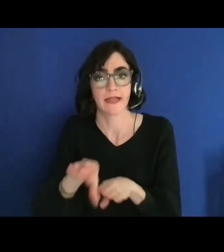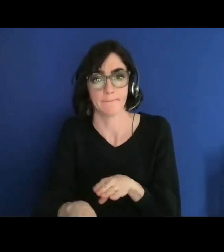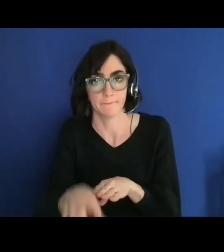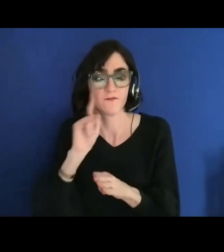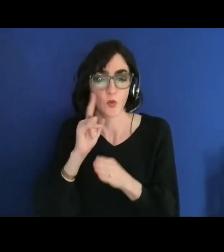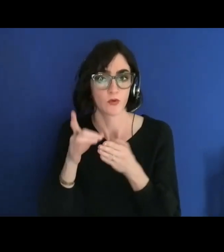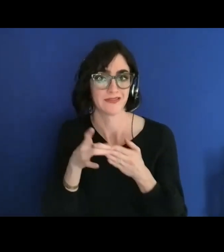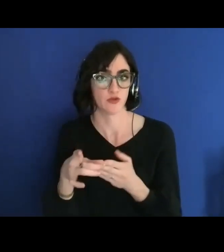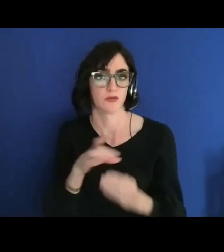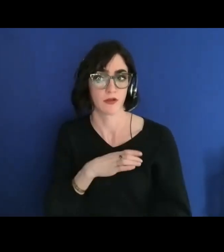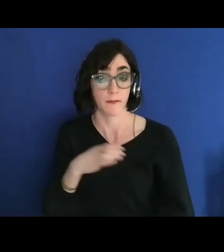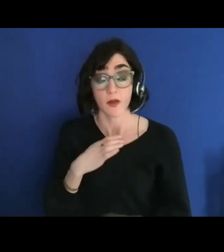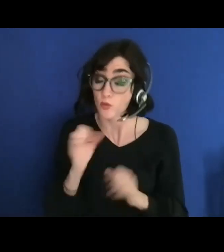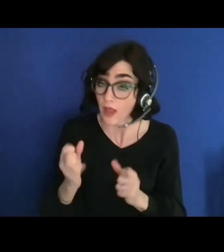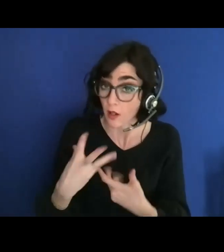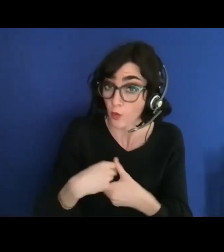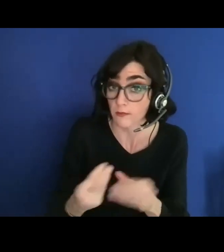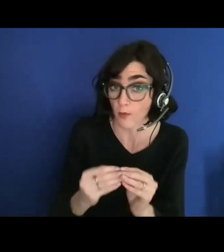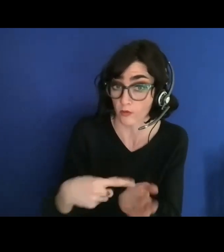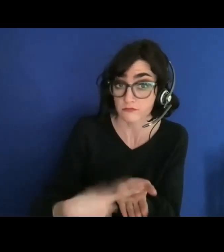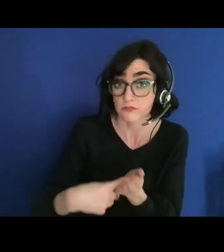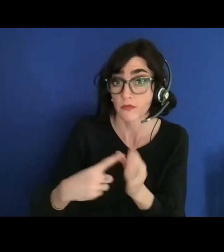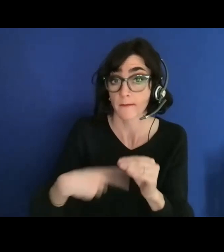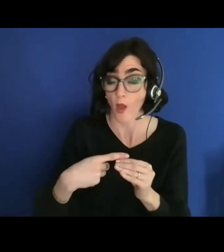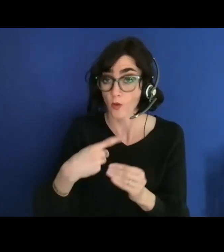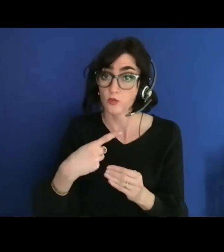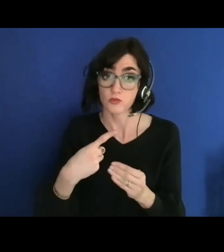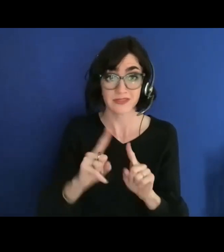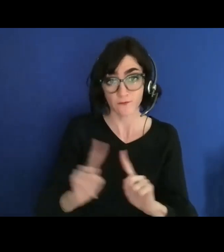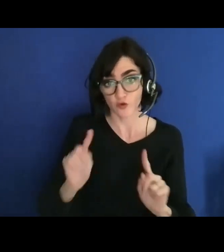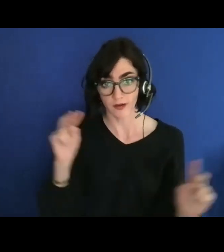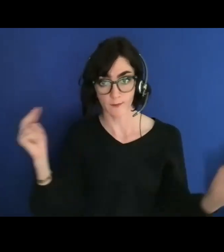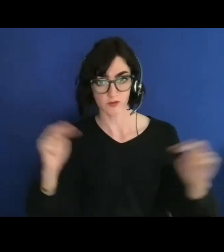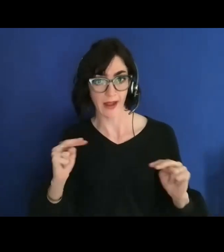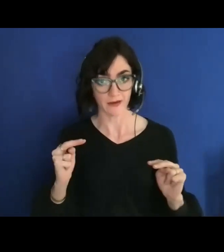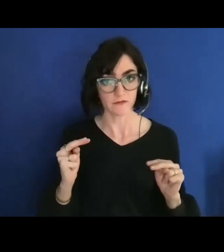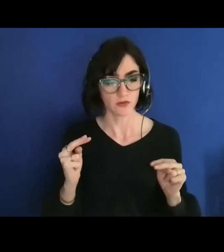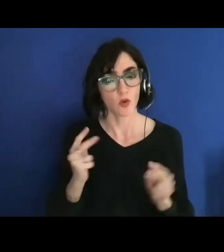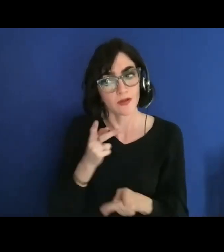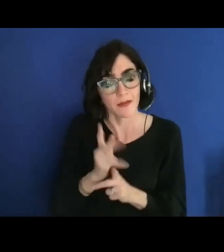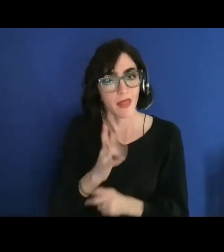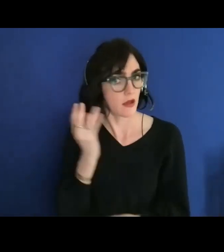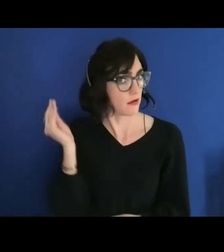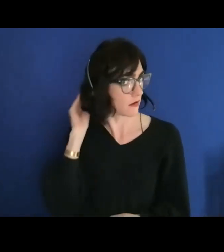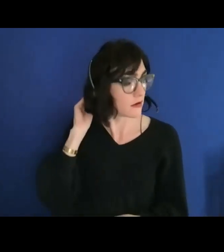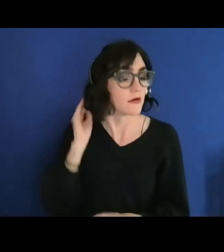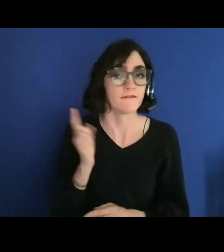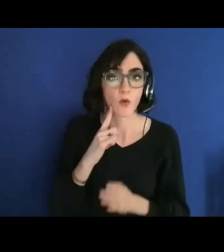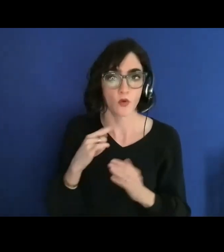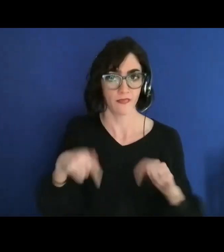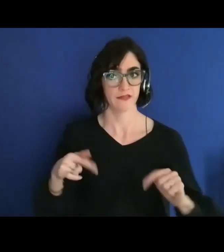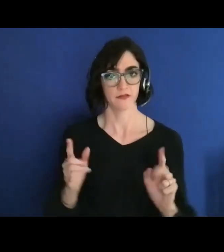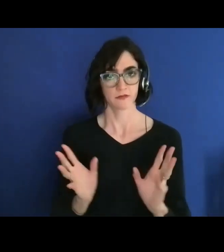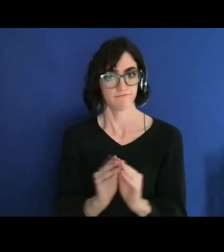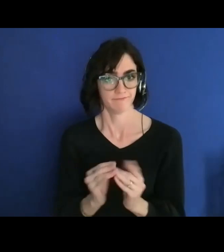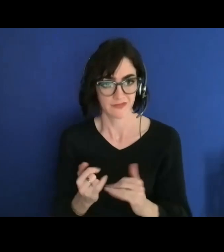some further discussion on the areas where CRIS members diverge. So keep that in mind as we're having our conversation today.